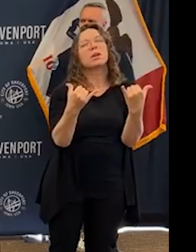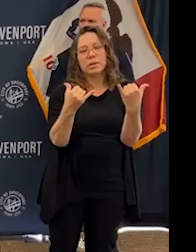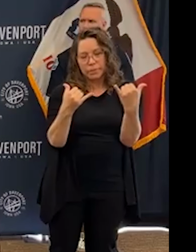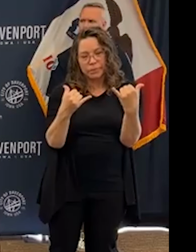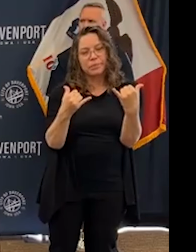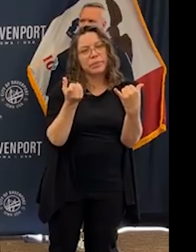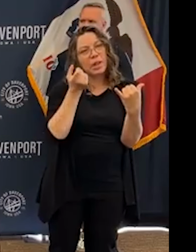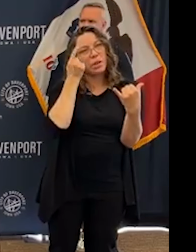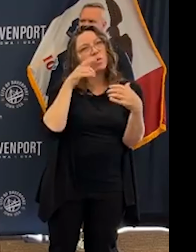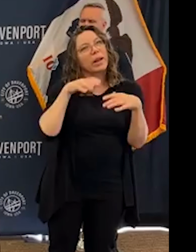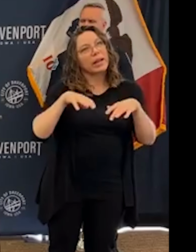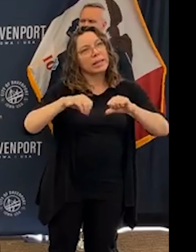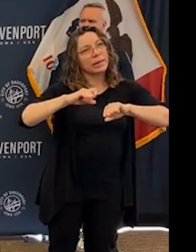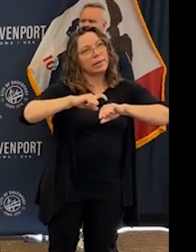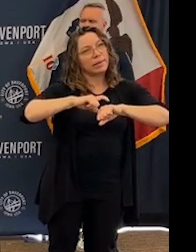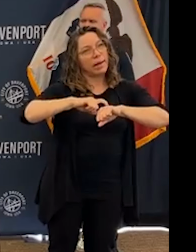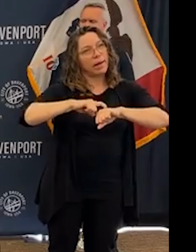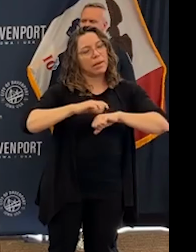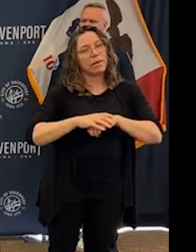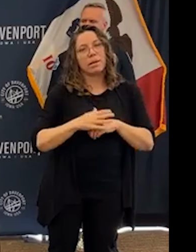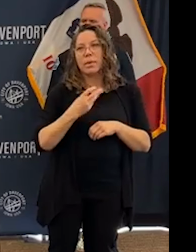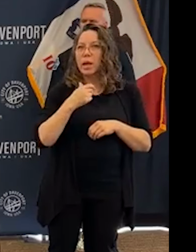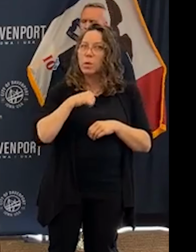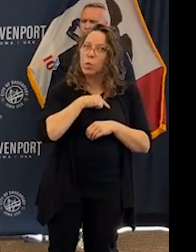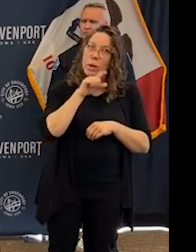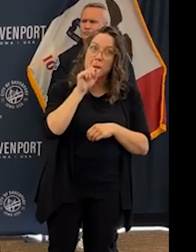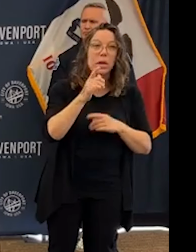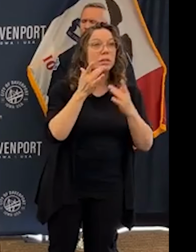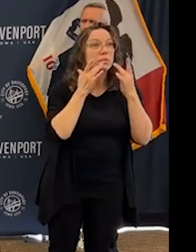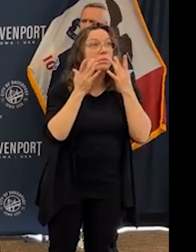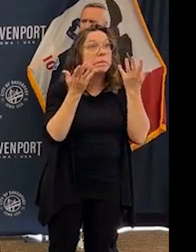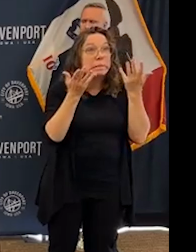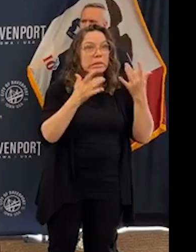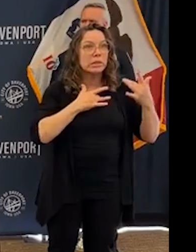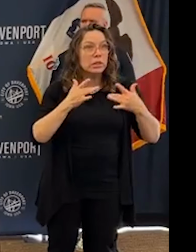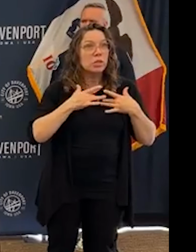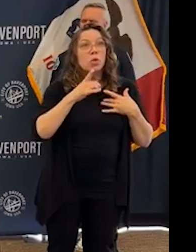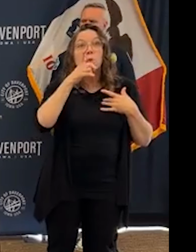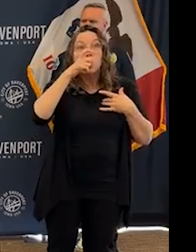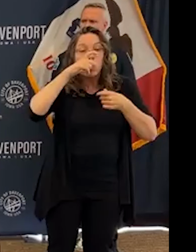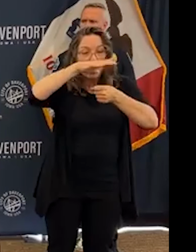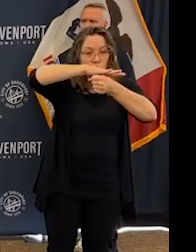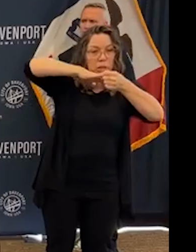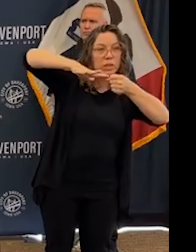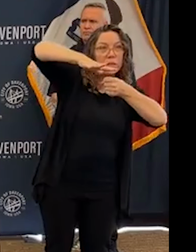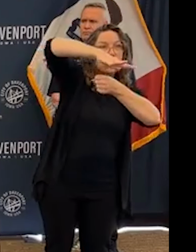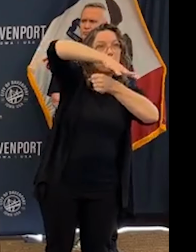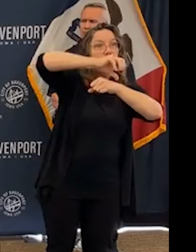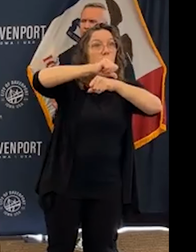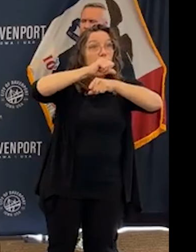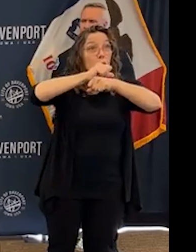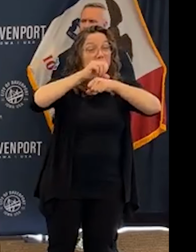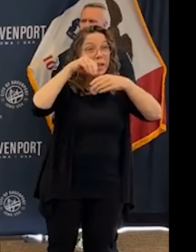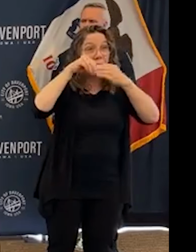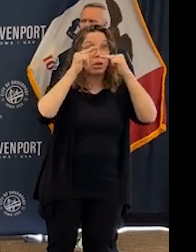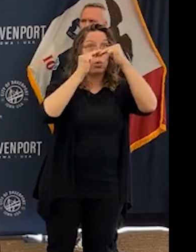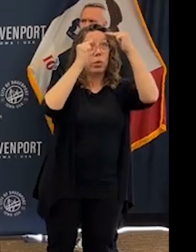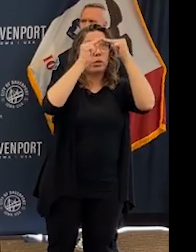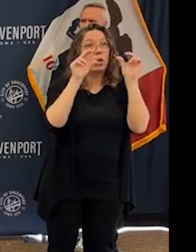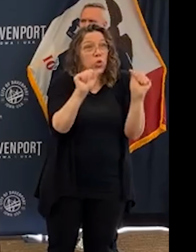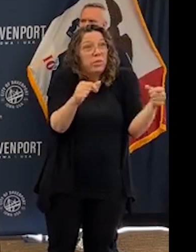to be concerned for those that are in the site working as well as anyone else that could be